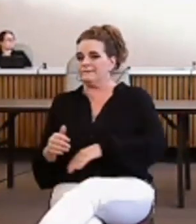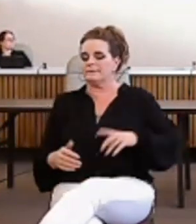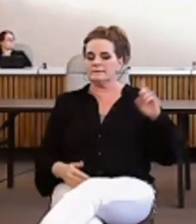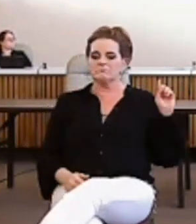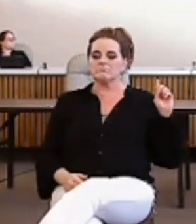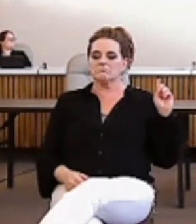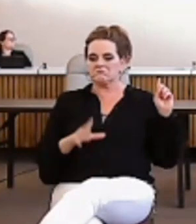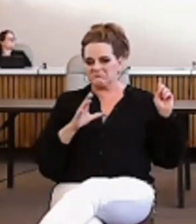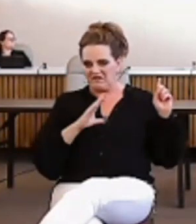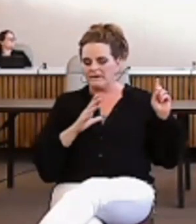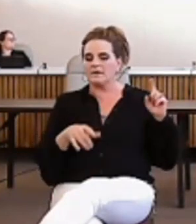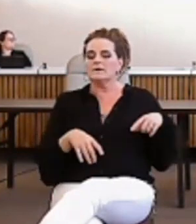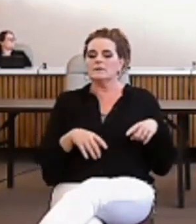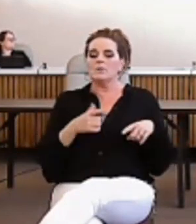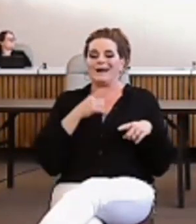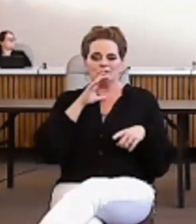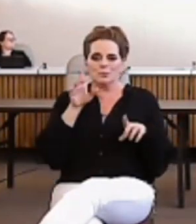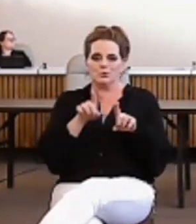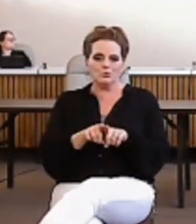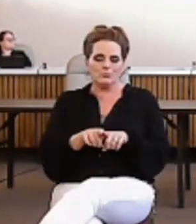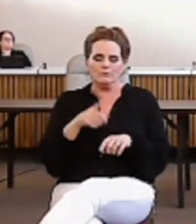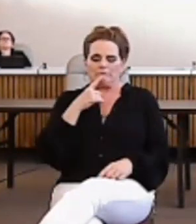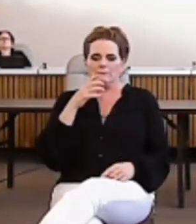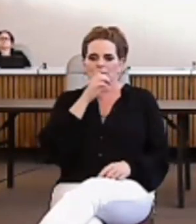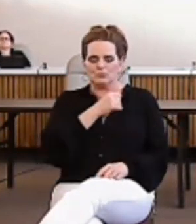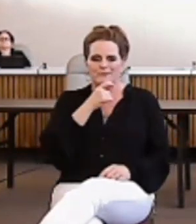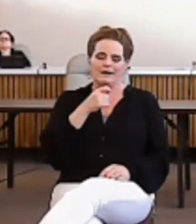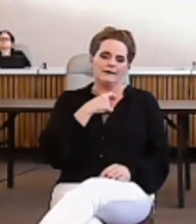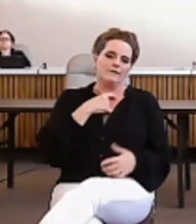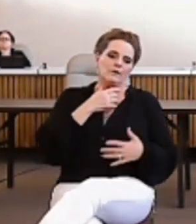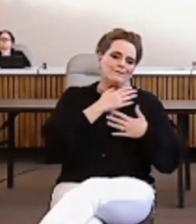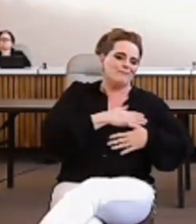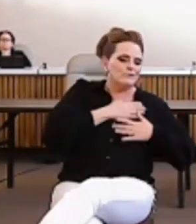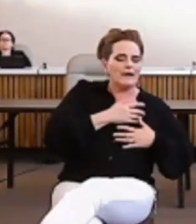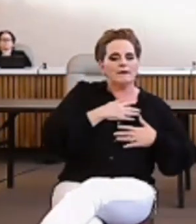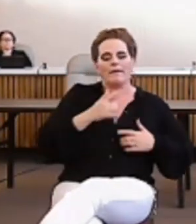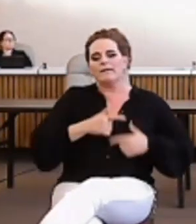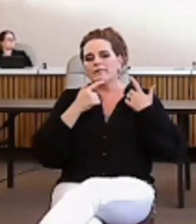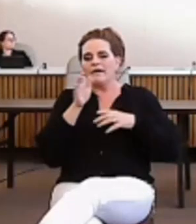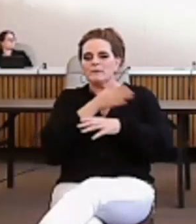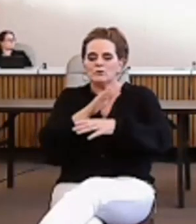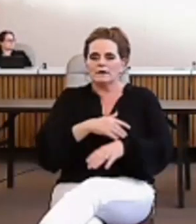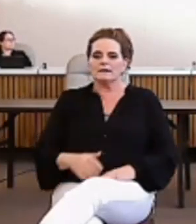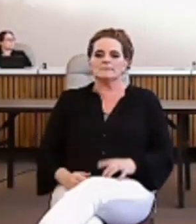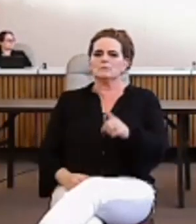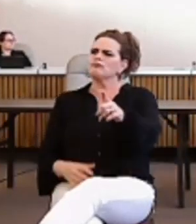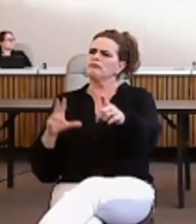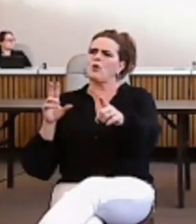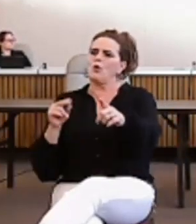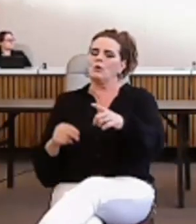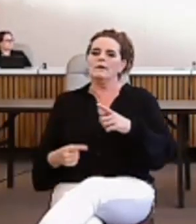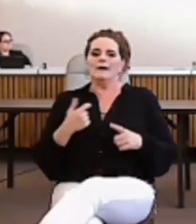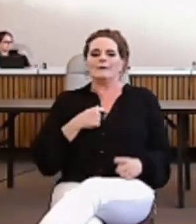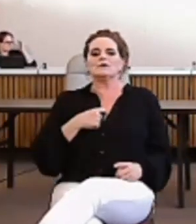I assume they're not going to be having entertainment, live music, stuff like that. No, Okay, I'm just running down the list of the things that are in